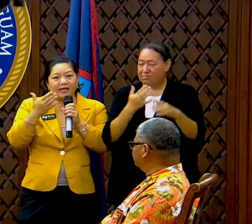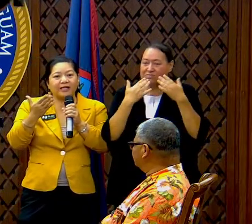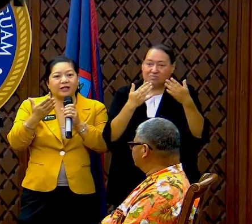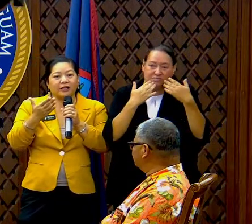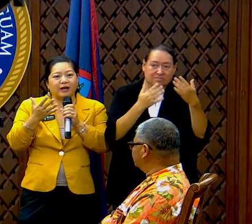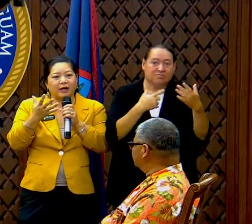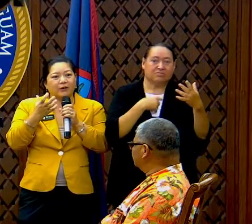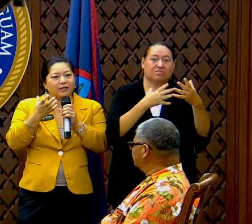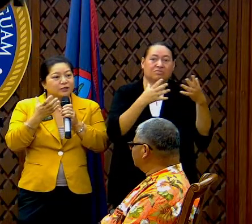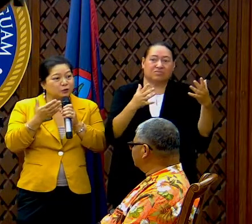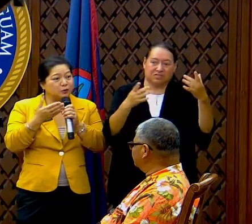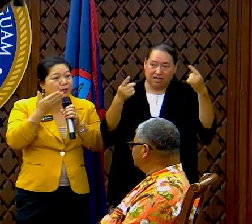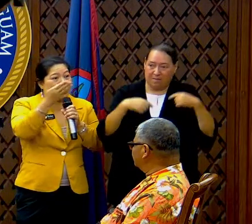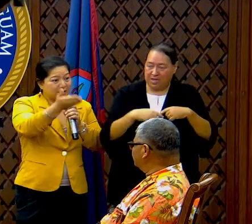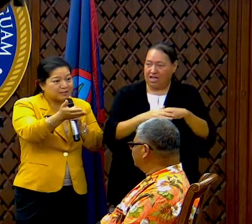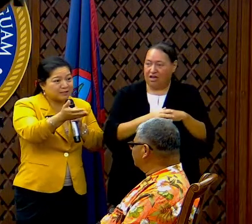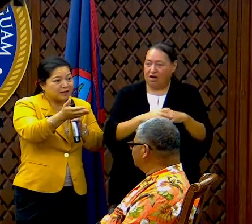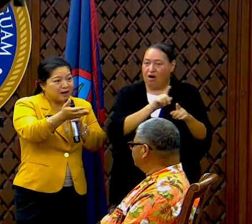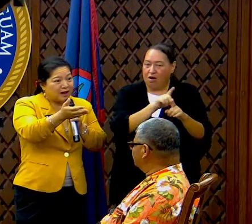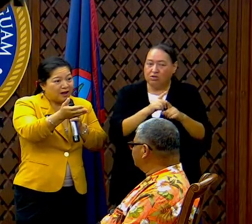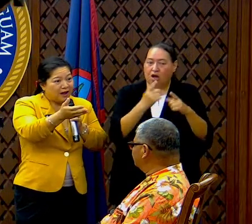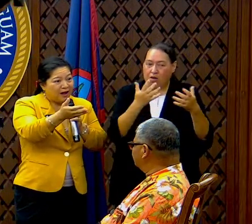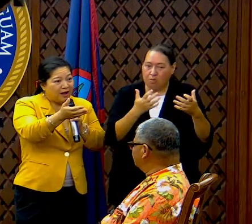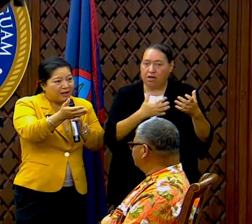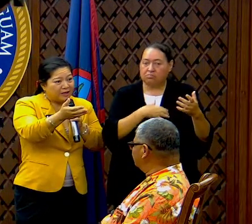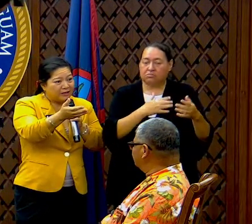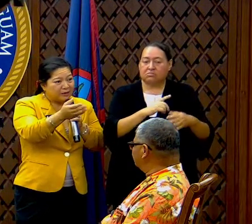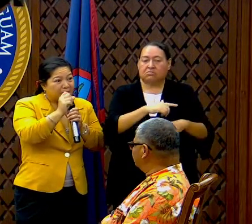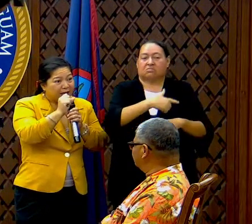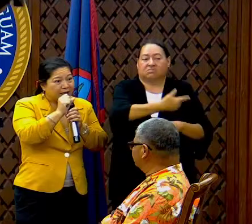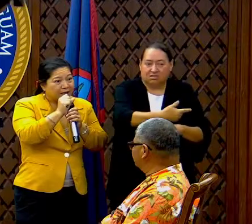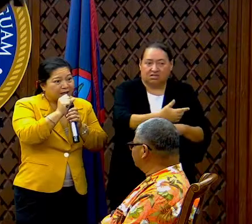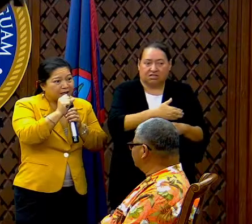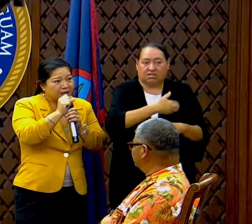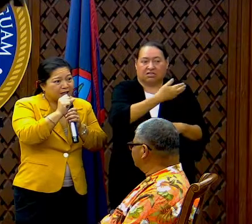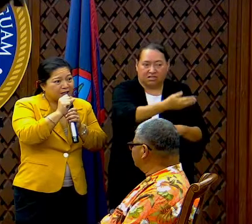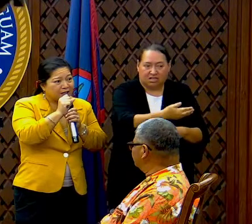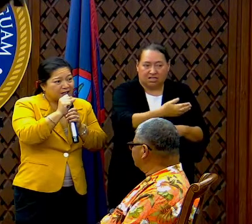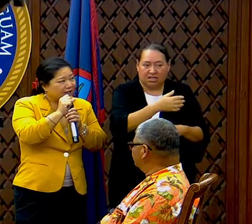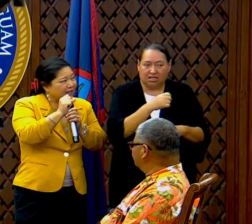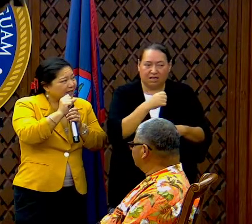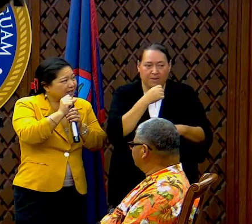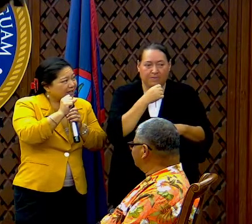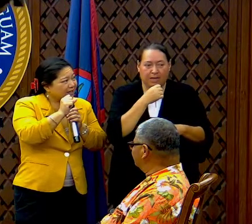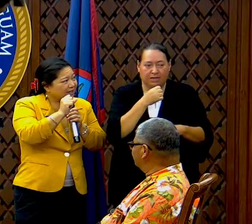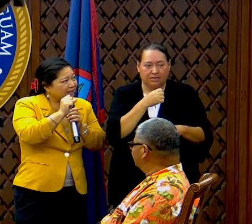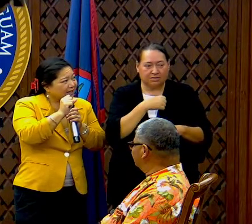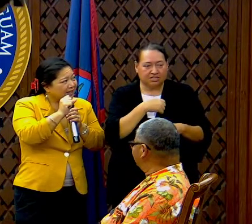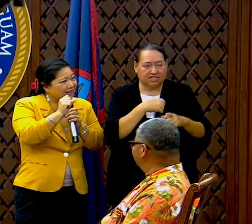for being here. I want to pass on the mic.